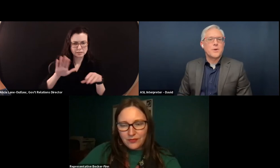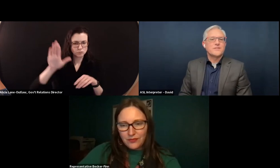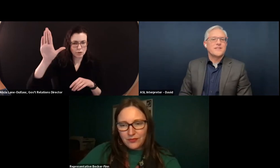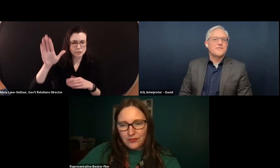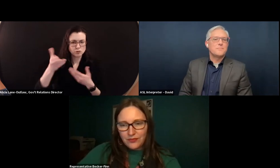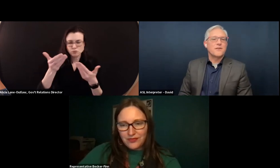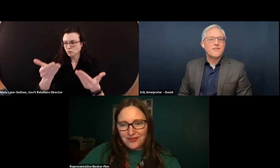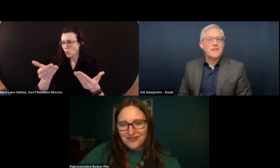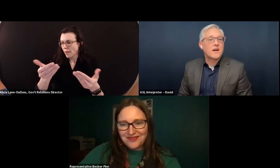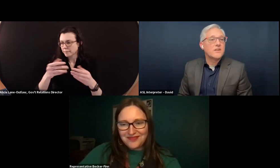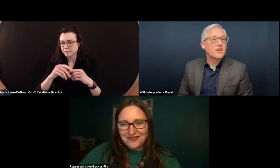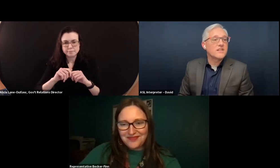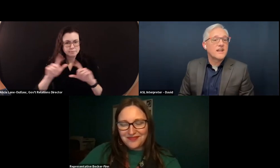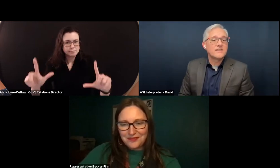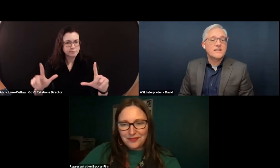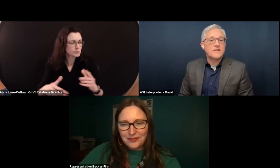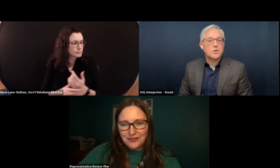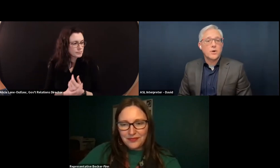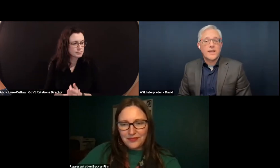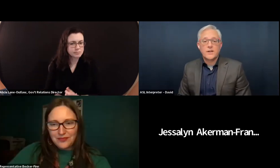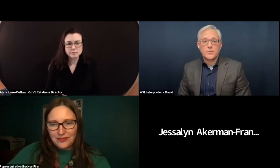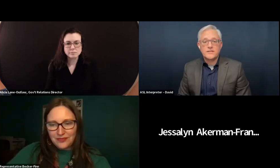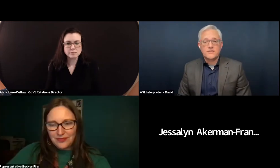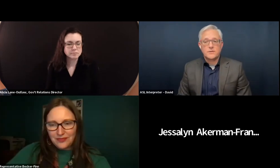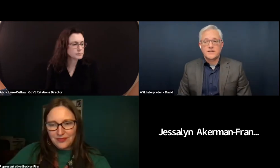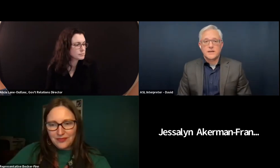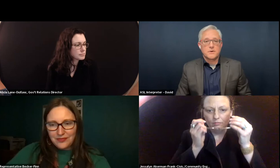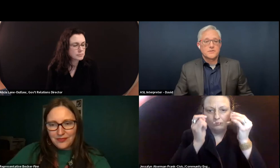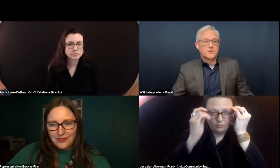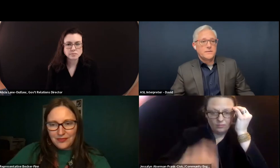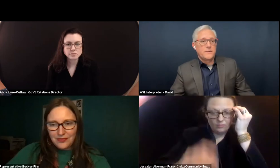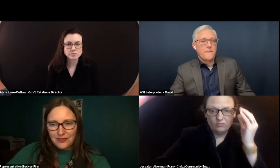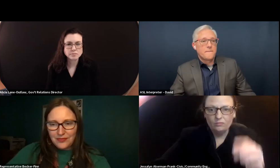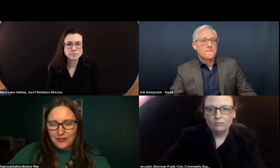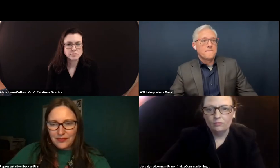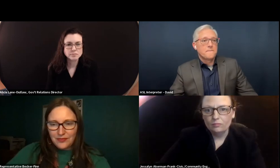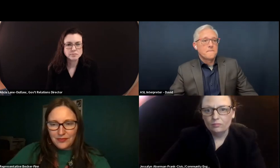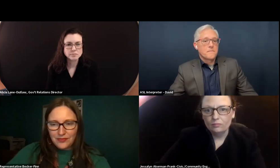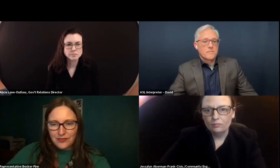Thank you, Representative Becker-Finn. Jesselyn, I see your hand raised if you'd like to come on screen.